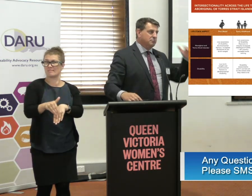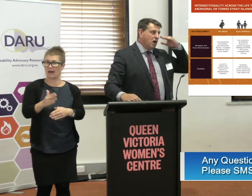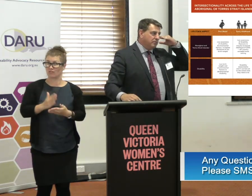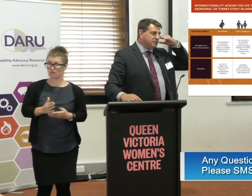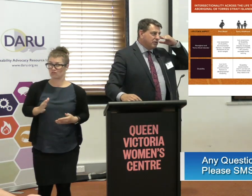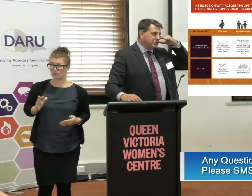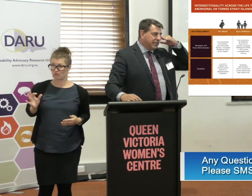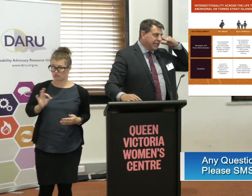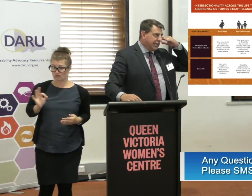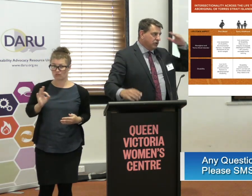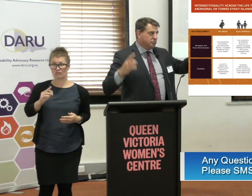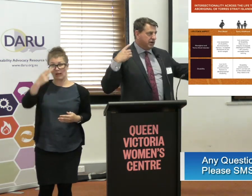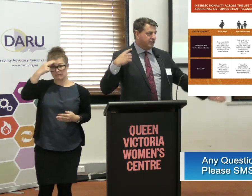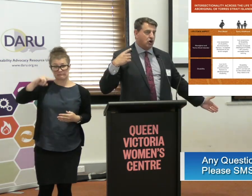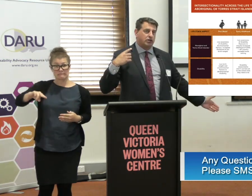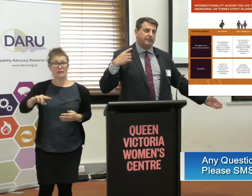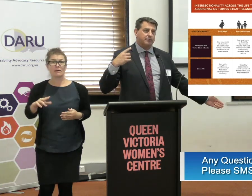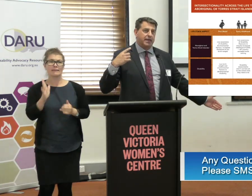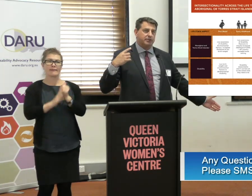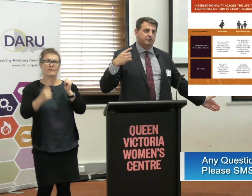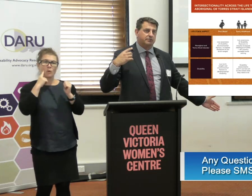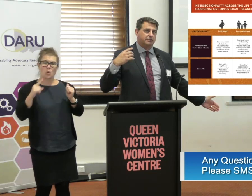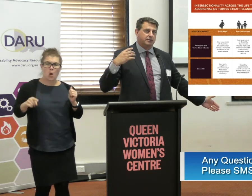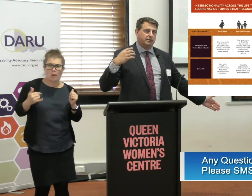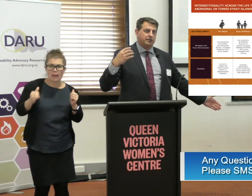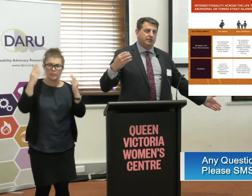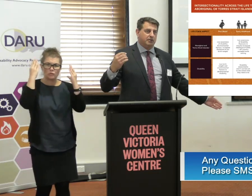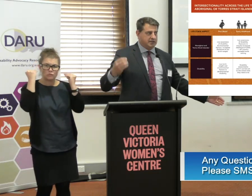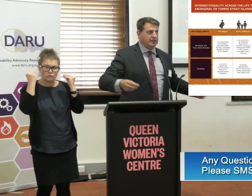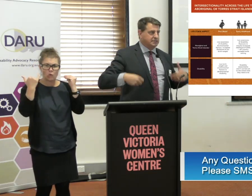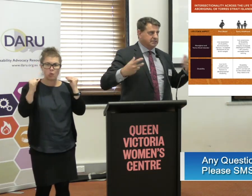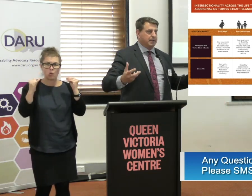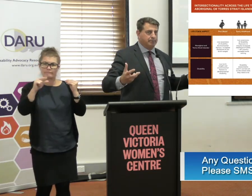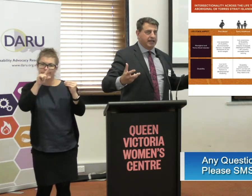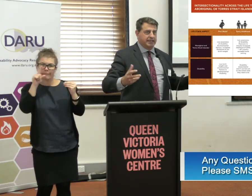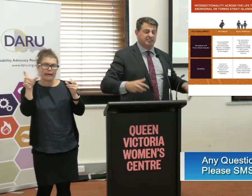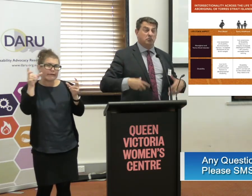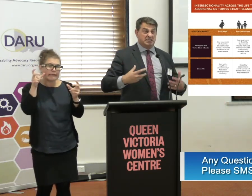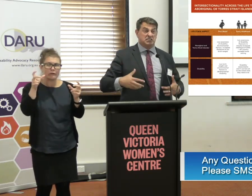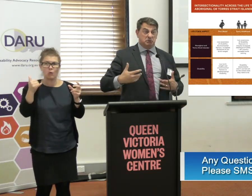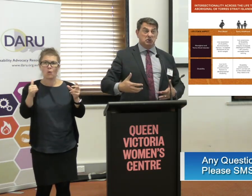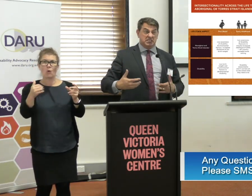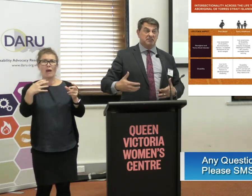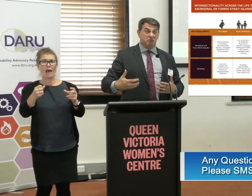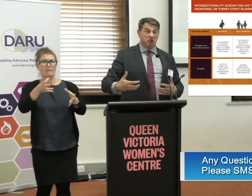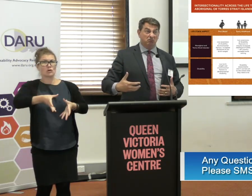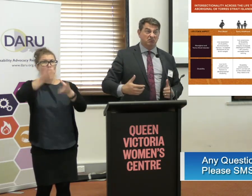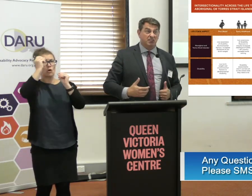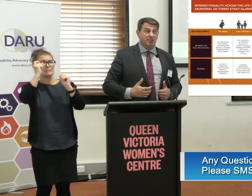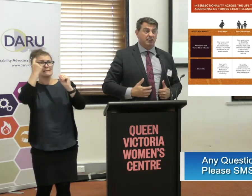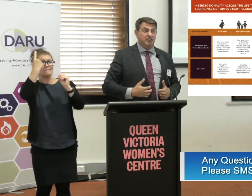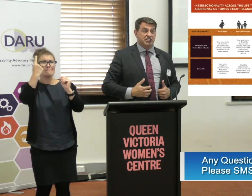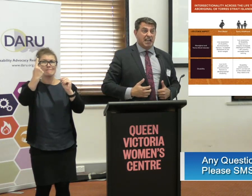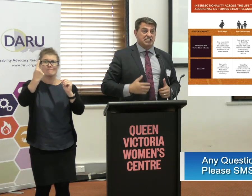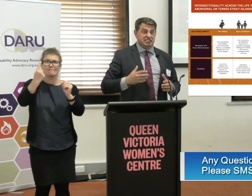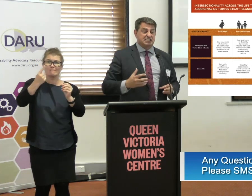of you might struggle to hear or you might have a cognitive impairment. You're cast as a bad black kid. It's almost this punitive model